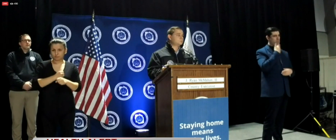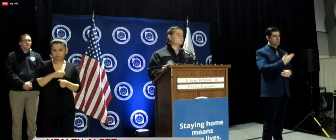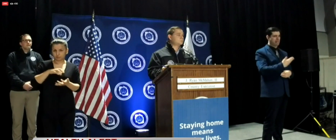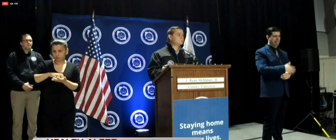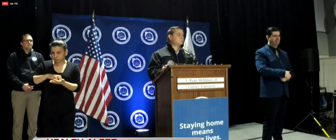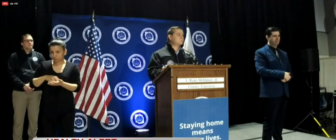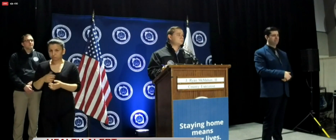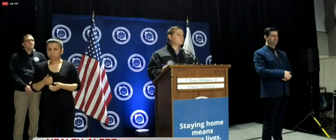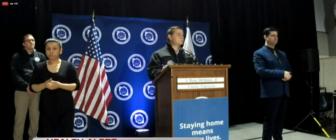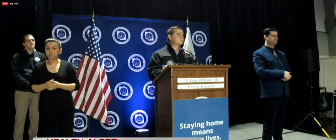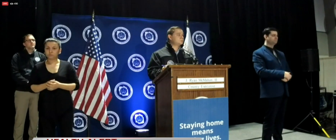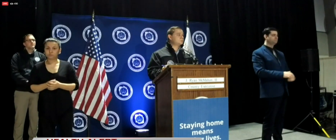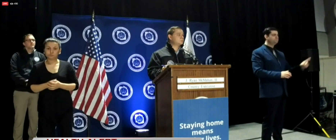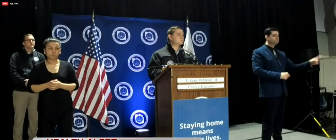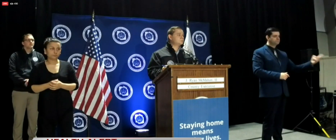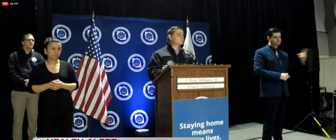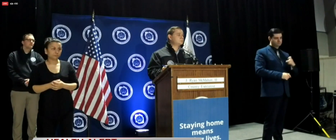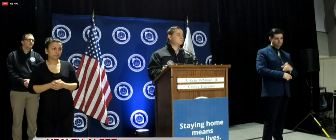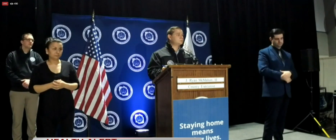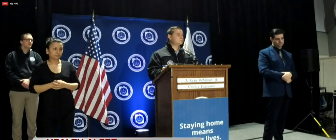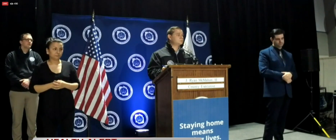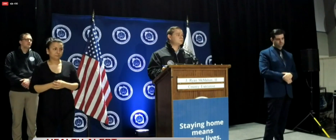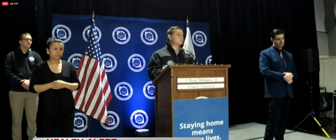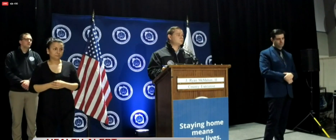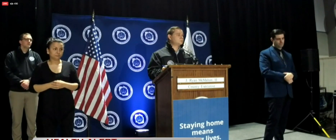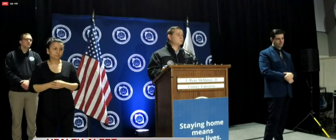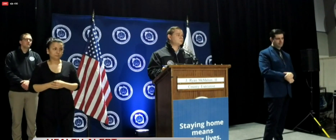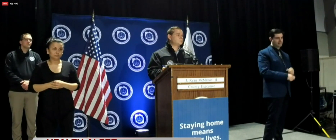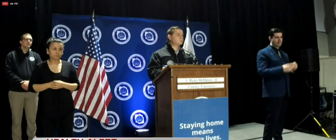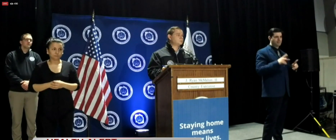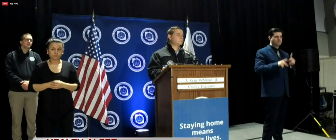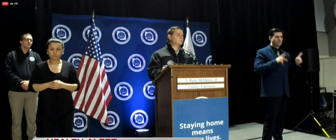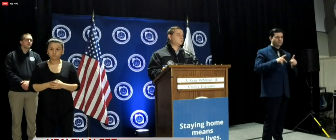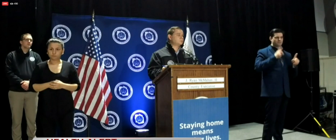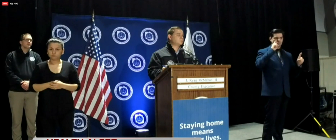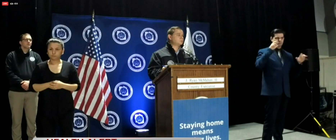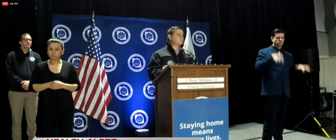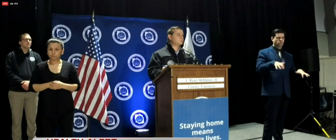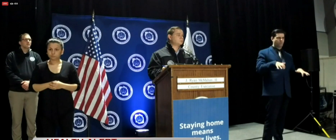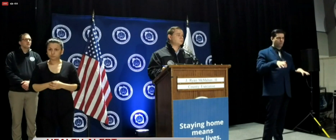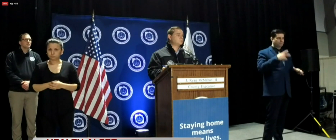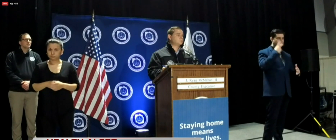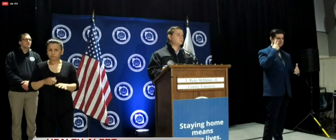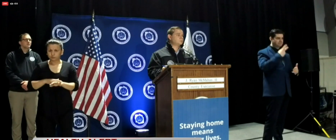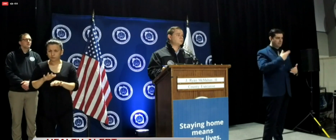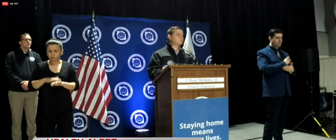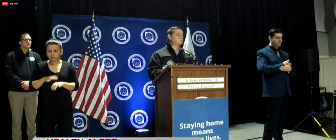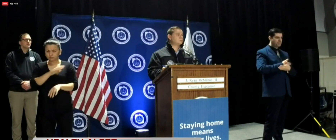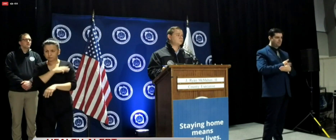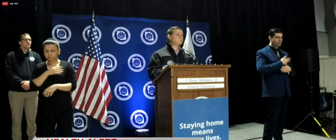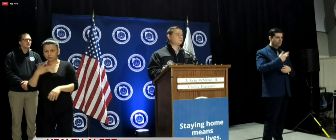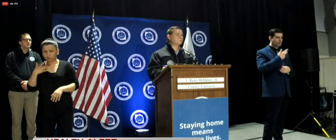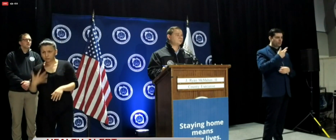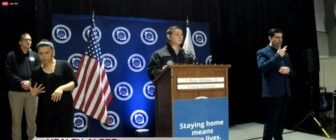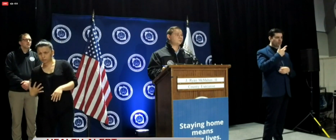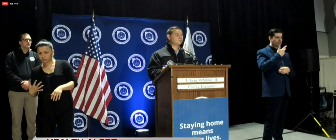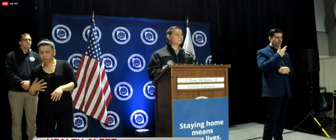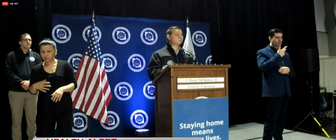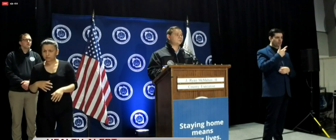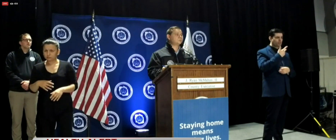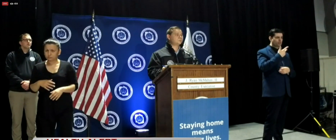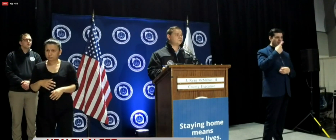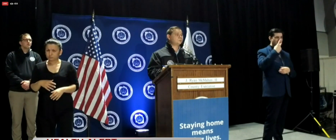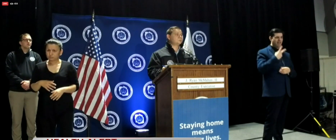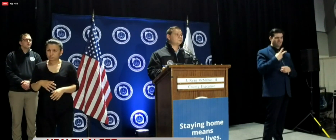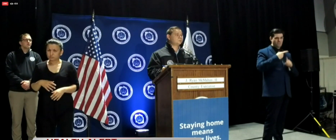Ryan, I think a lot of people were shocked to see that a baby just 3.5 months old in Cayuga County